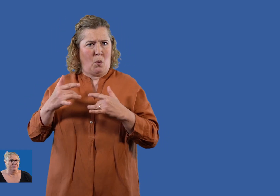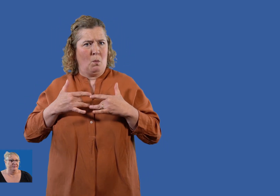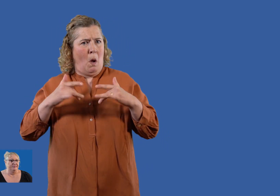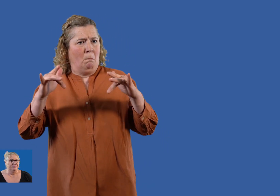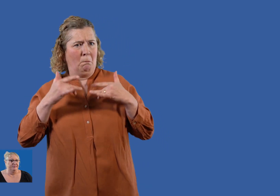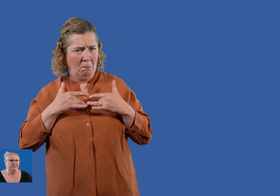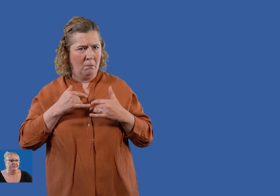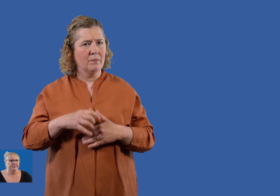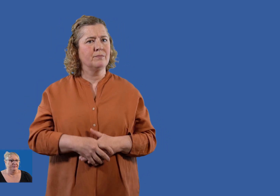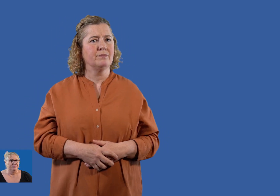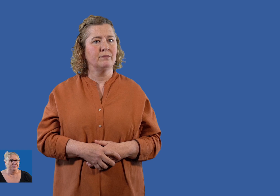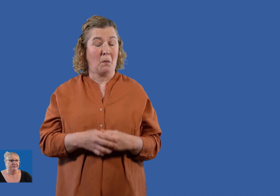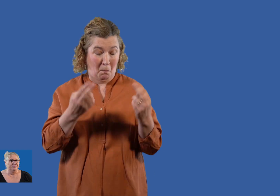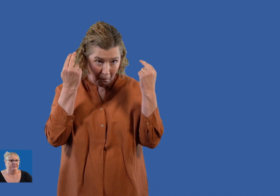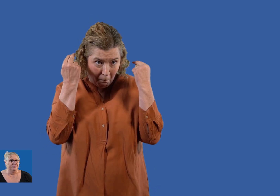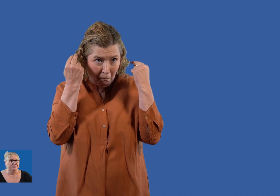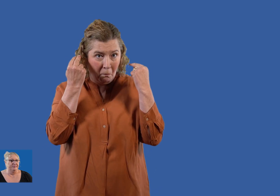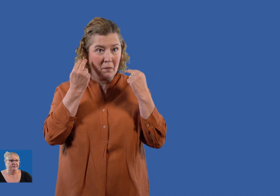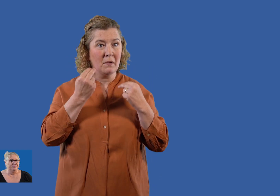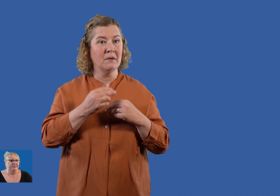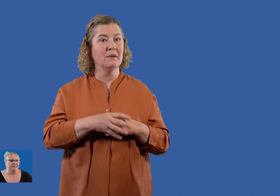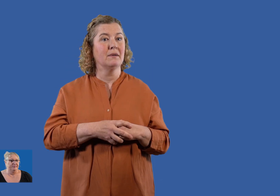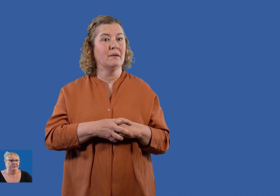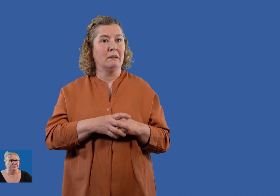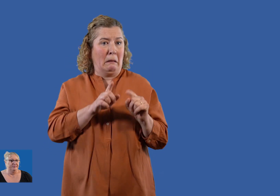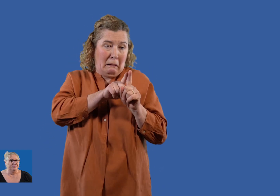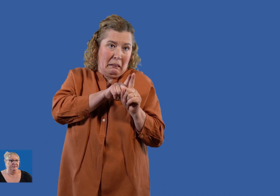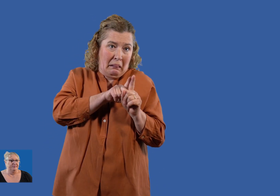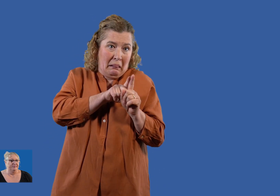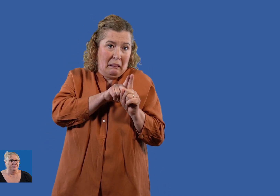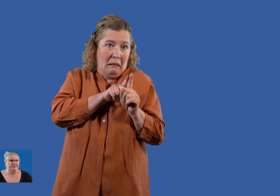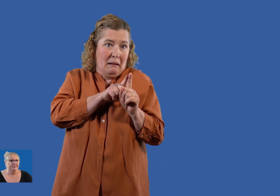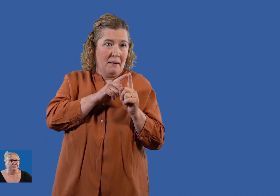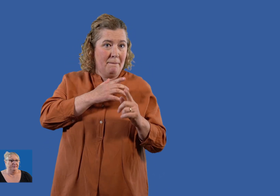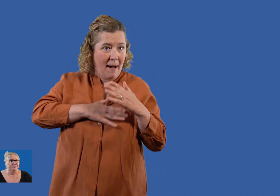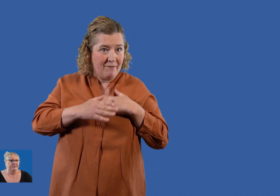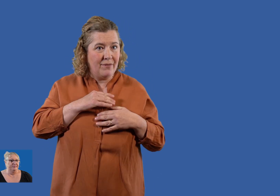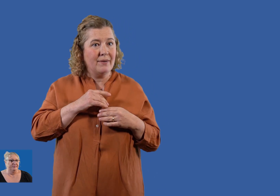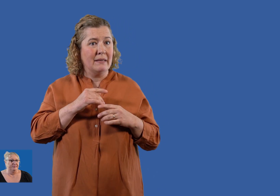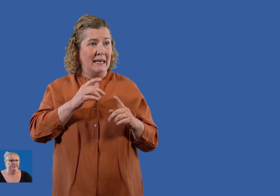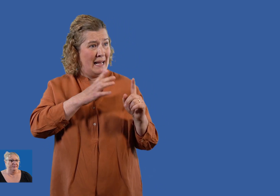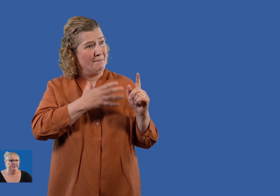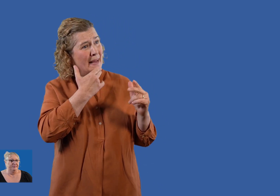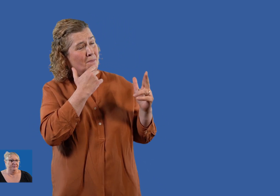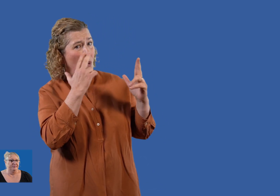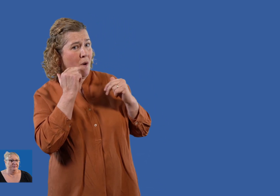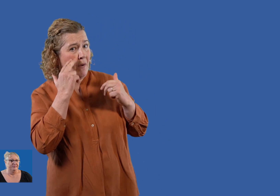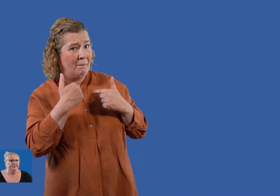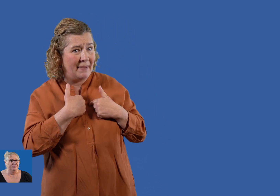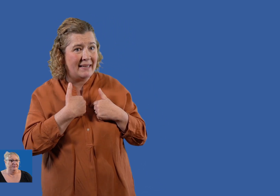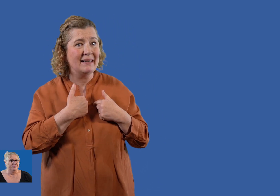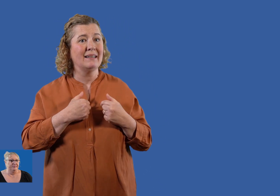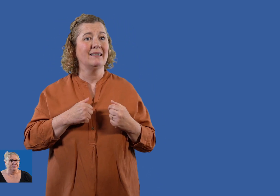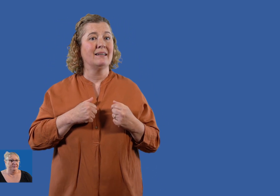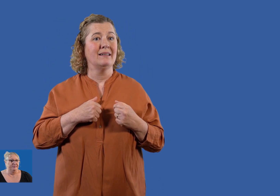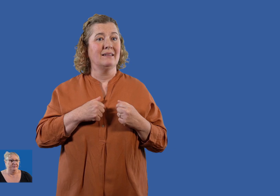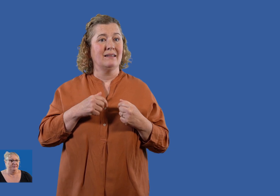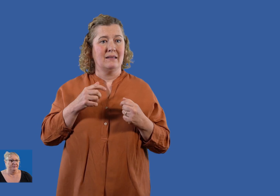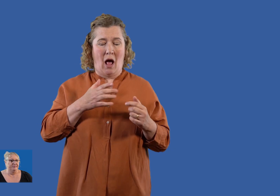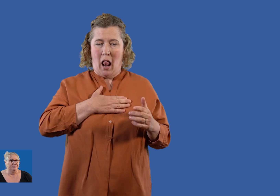negative judgments. They're submissive or clinging, and excessive need to be taken care of. There's a preoccupation with